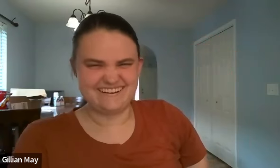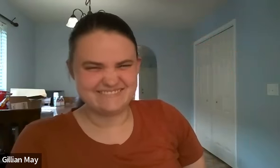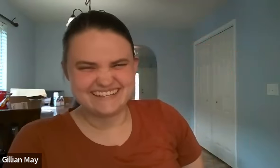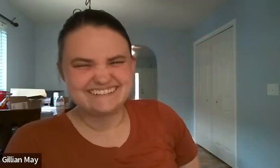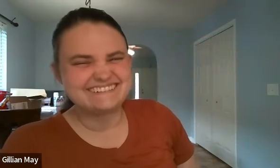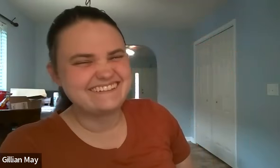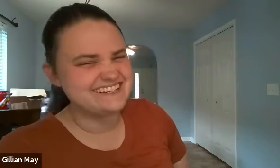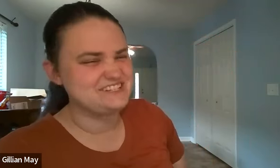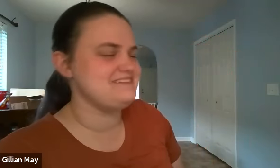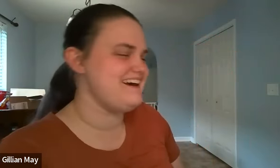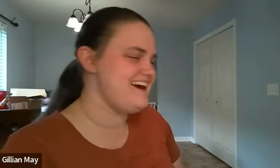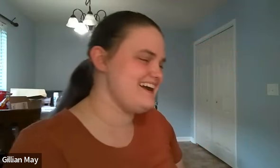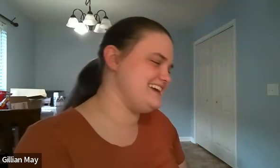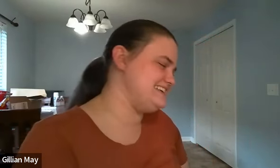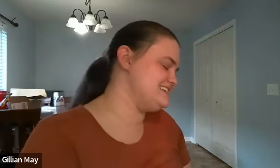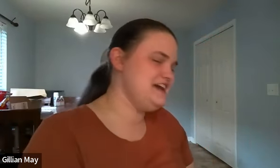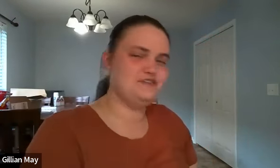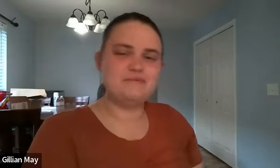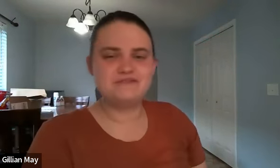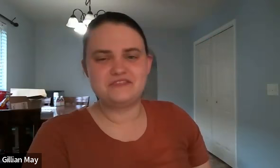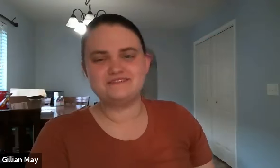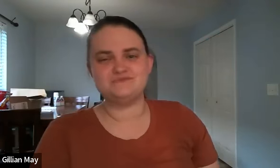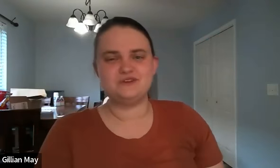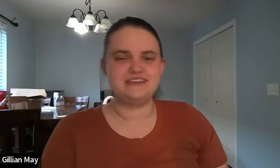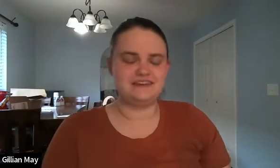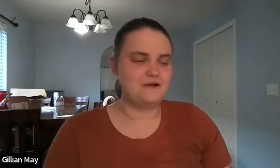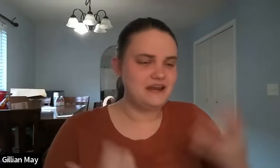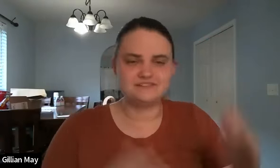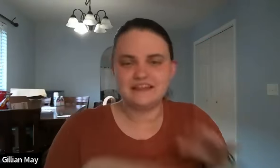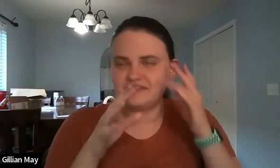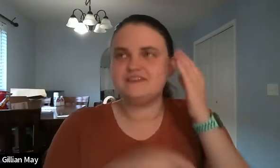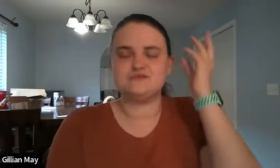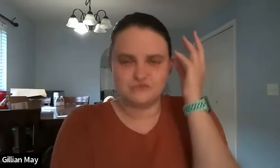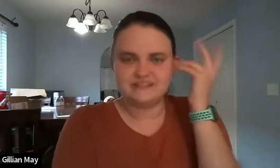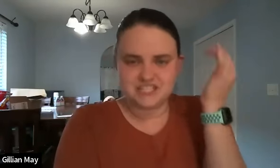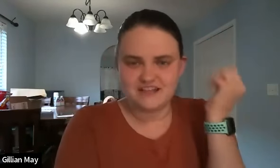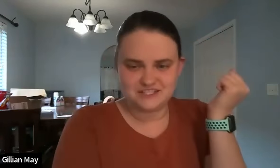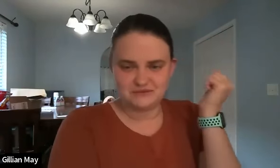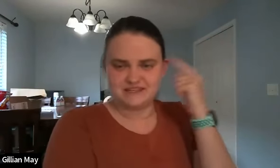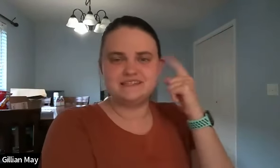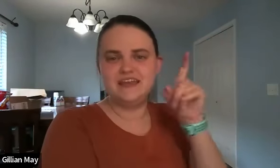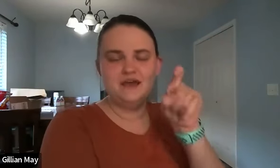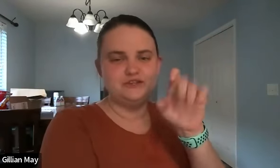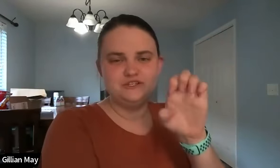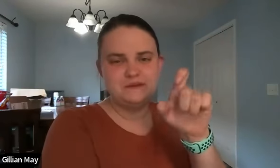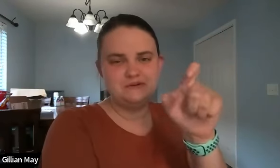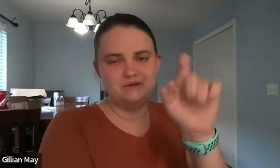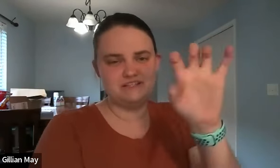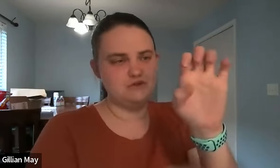Oh my gosh, you guys. Now I'm having to think of some really, now I'm gonna have to like think of some really challenging words. I was like, usually people get always thrown